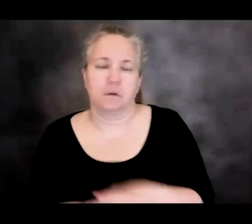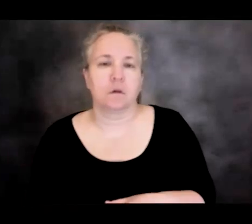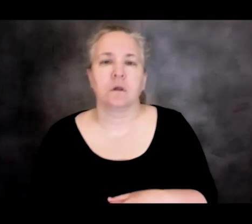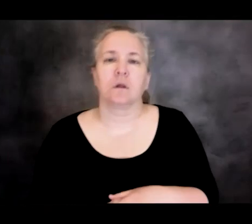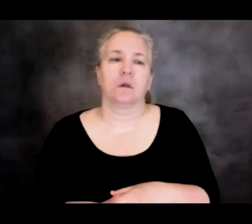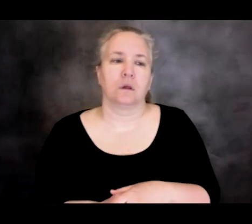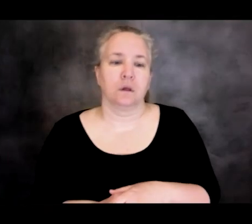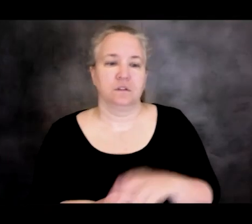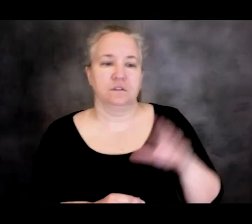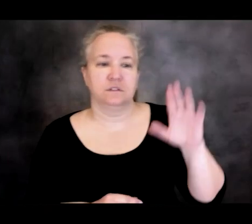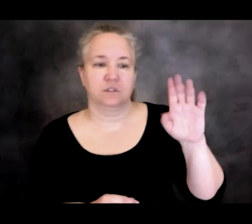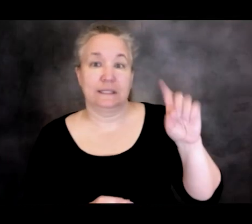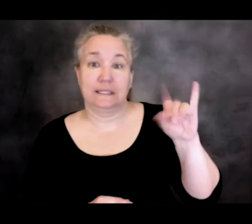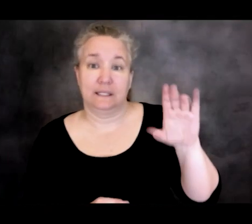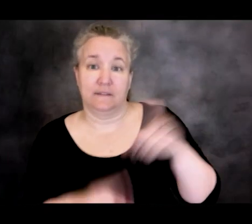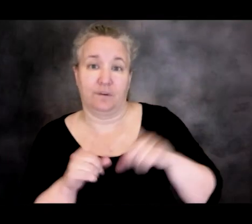Eddie from Phoenix,